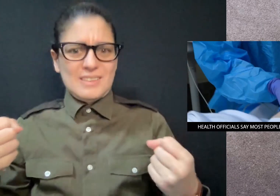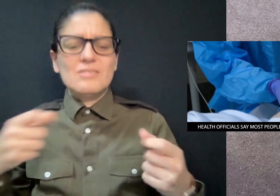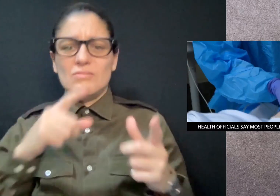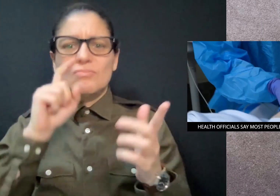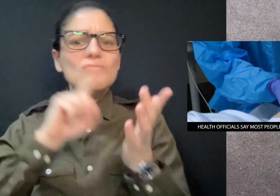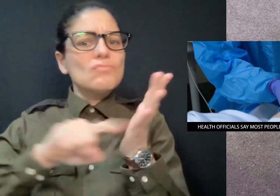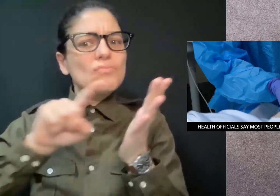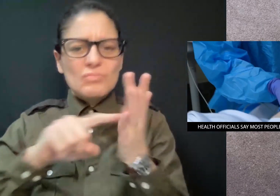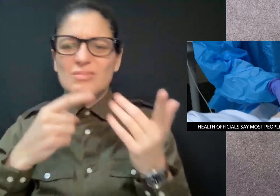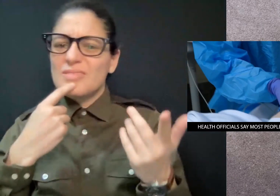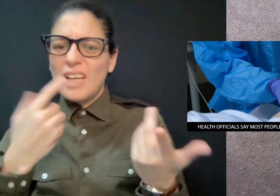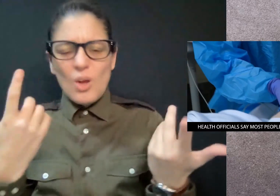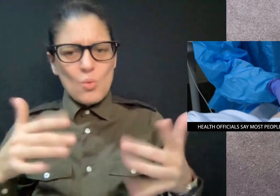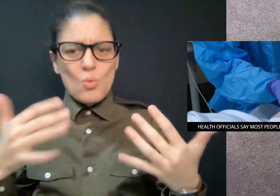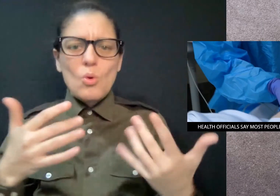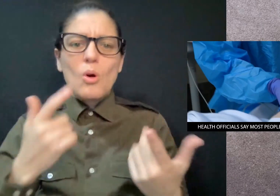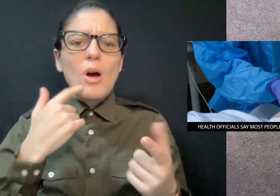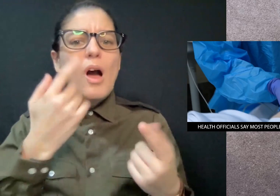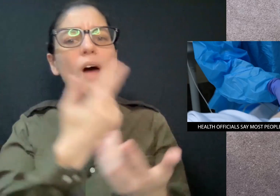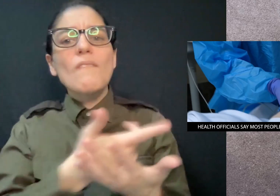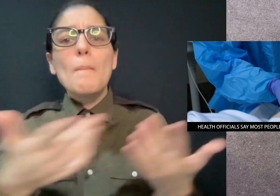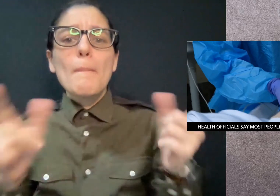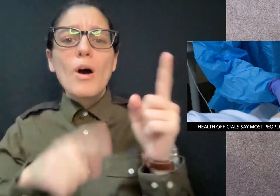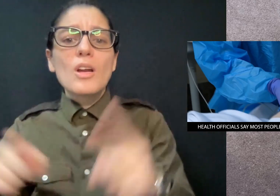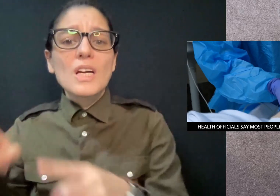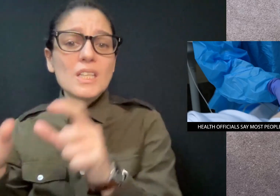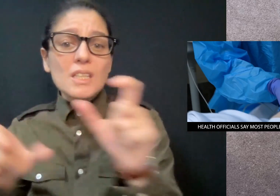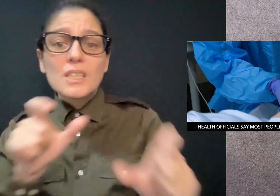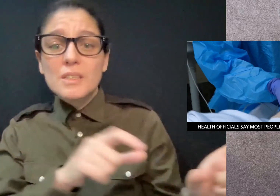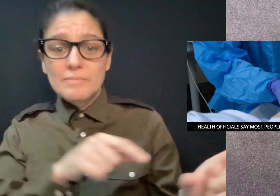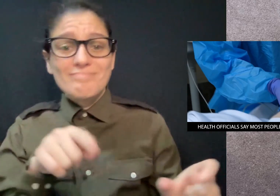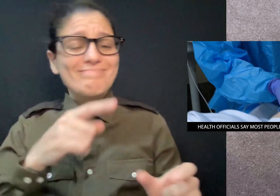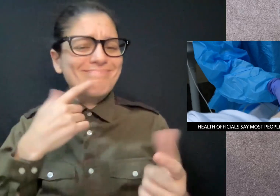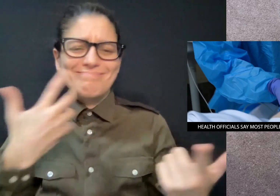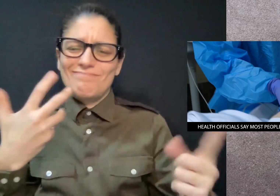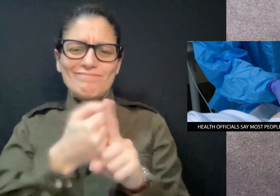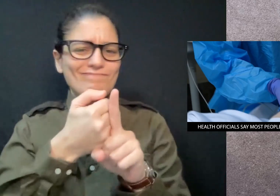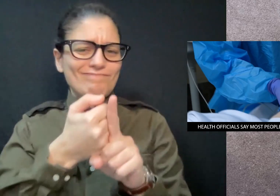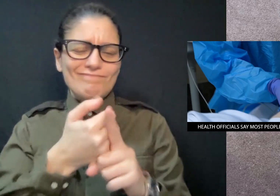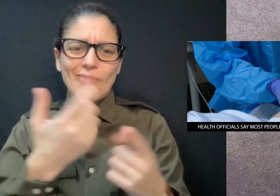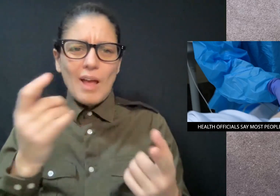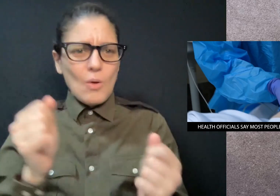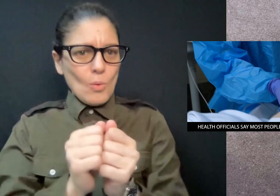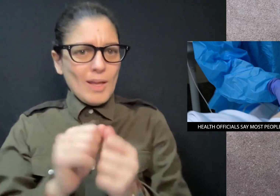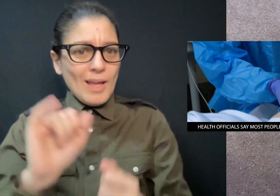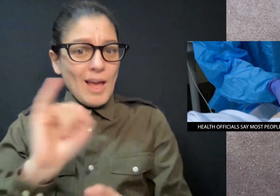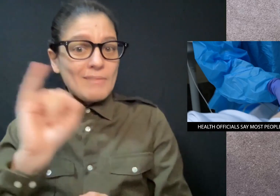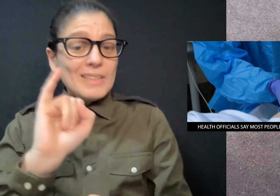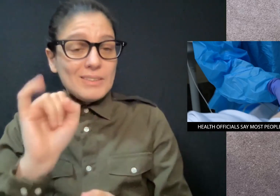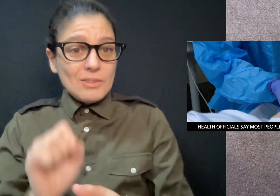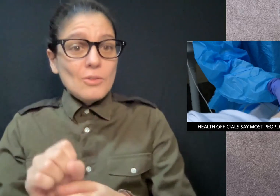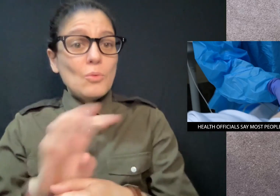With the Omicron variant spreading like wildfire, health experts say just about everybody